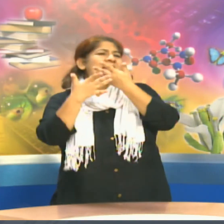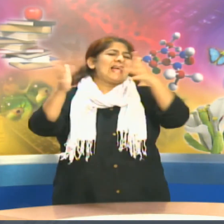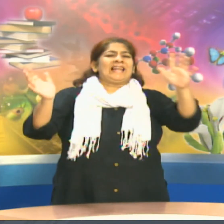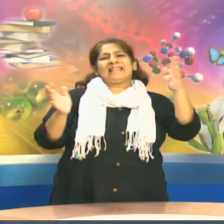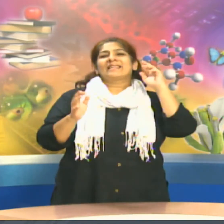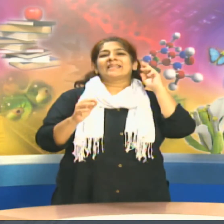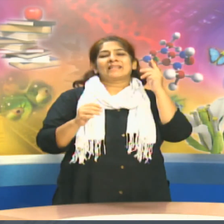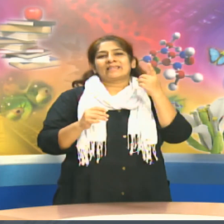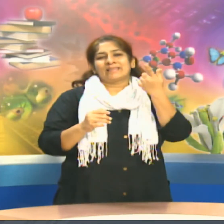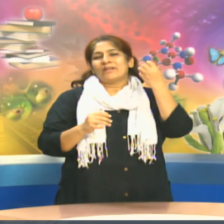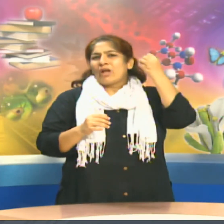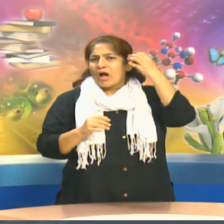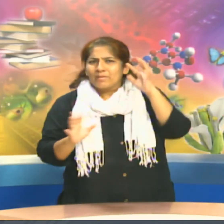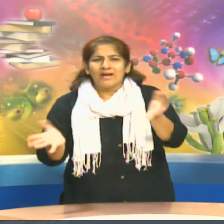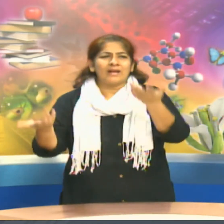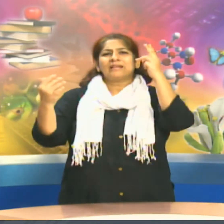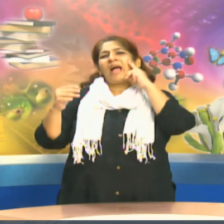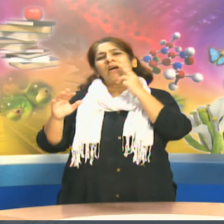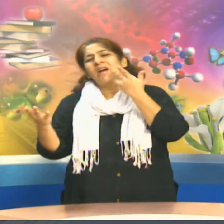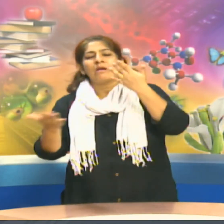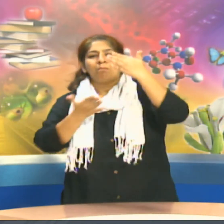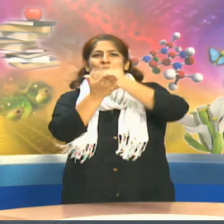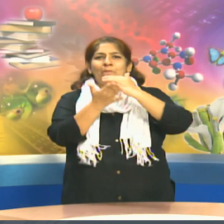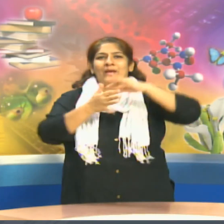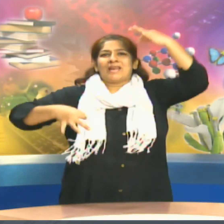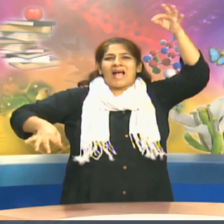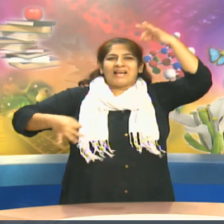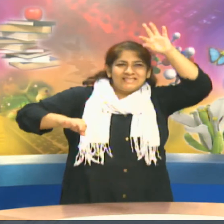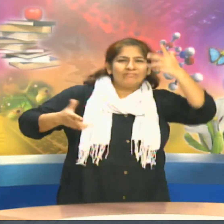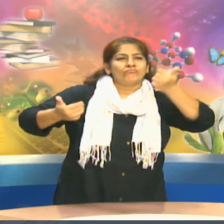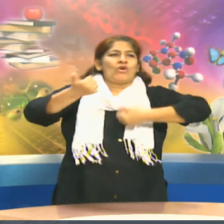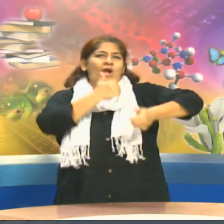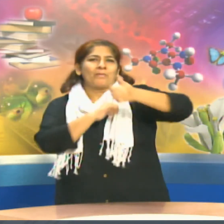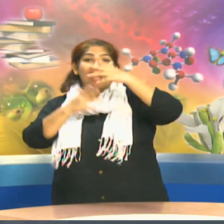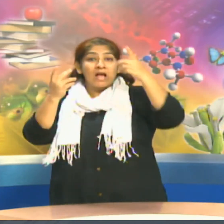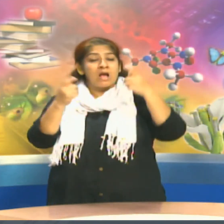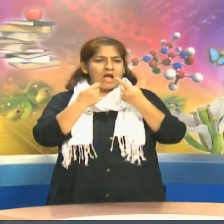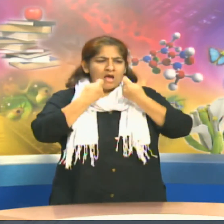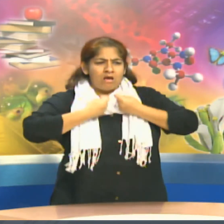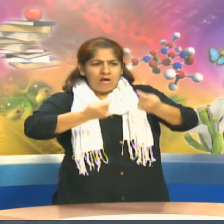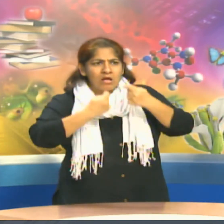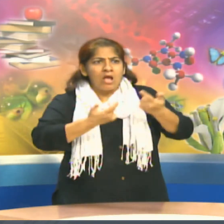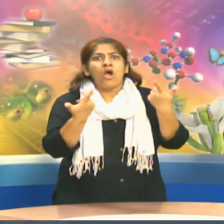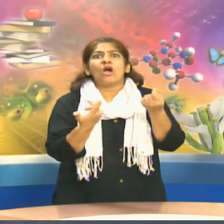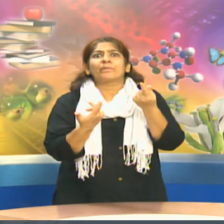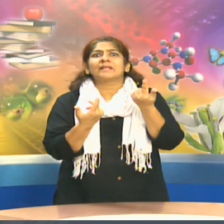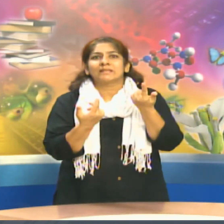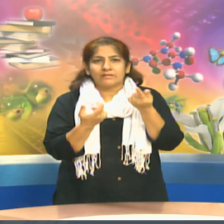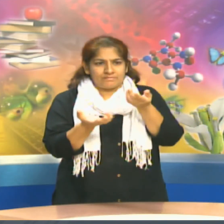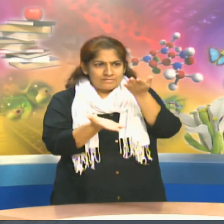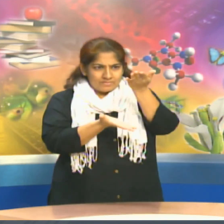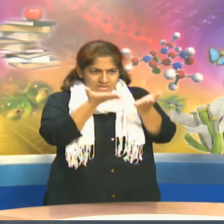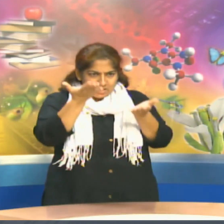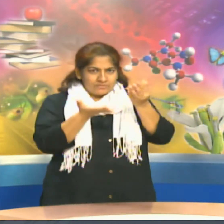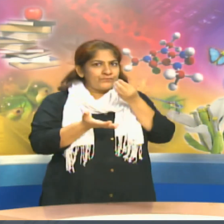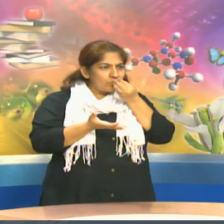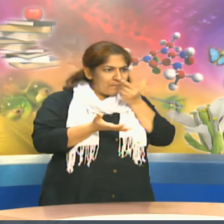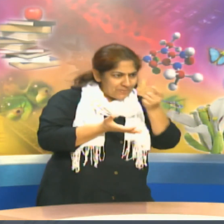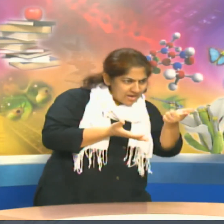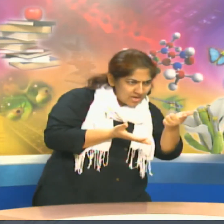work we do, there is a proper budget required. For any expenditure we need